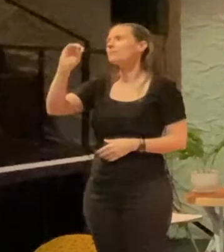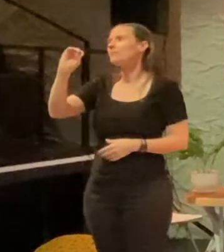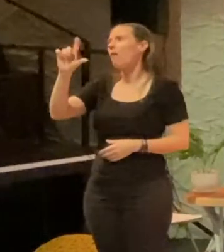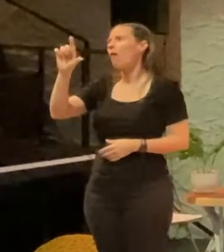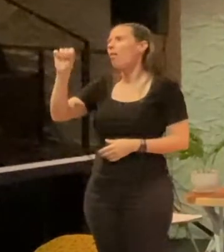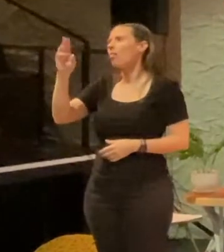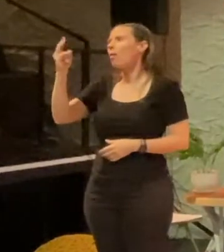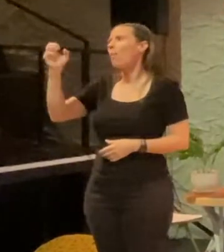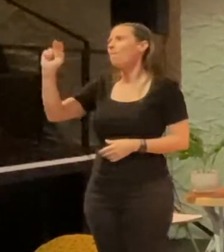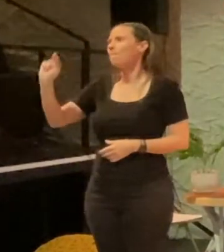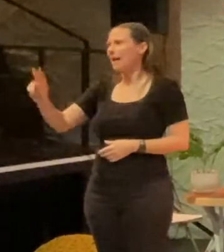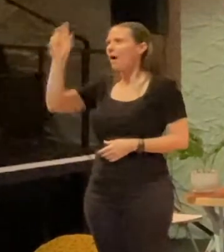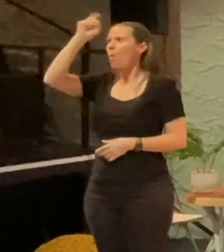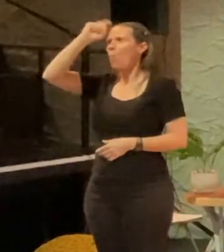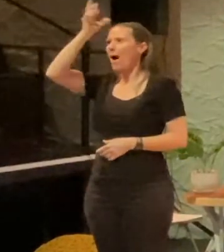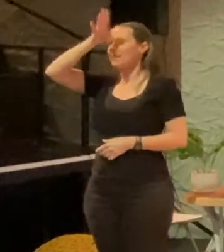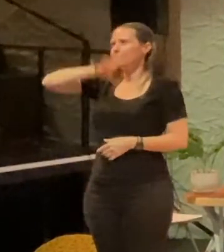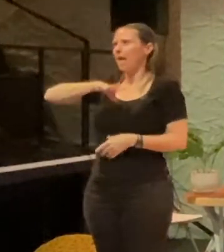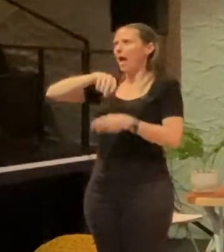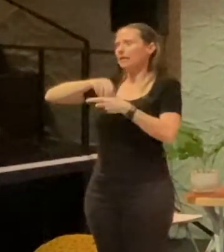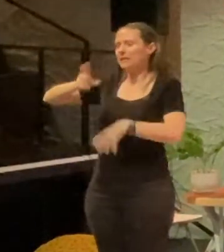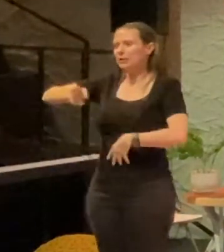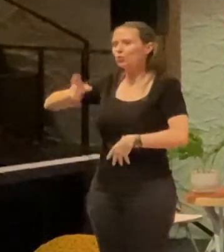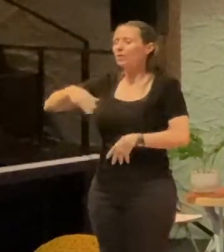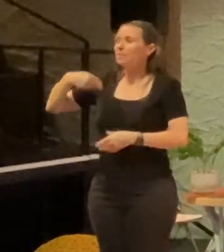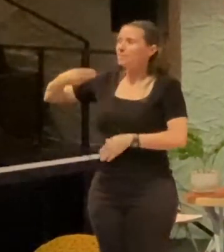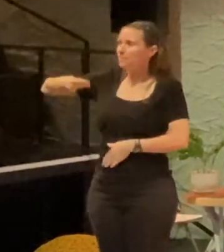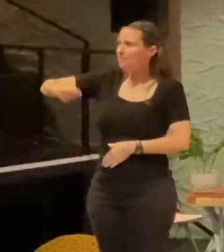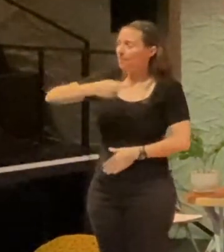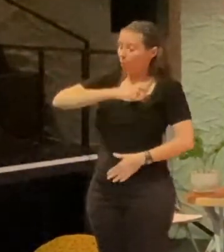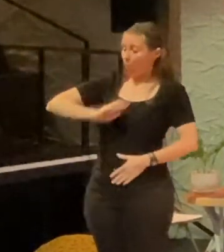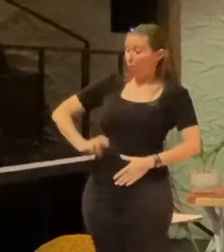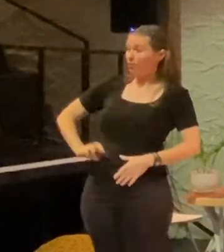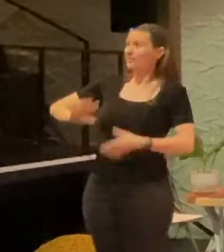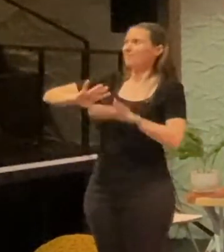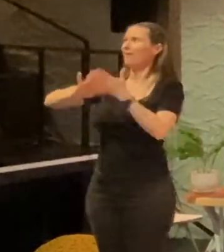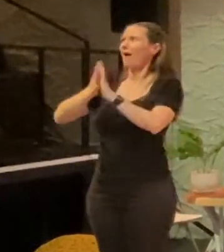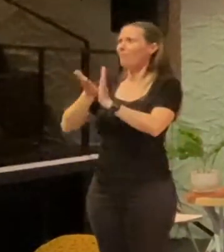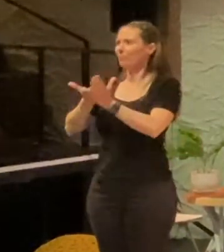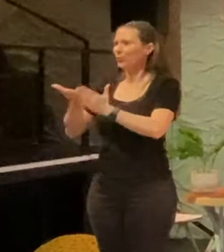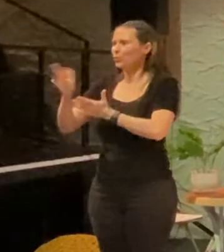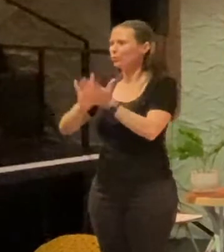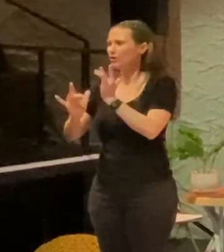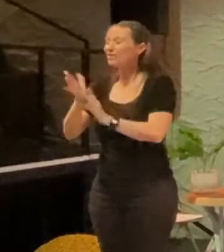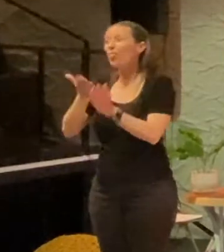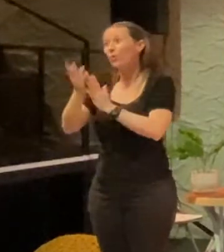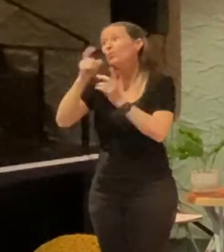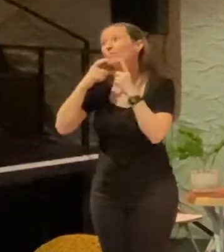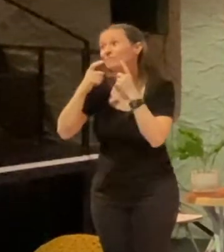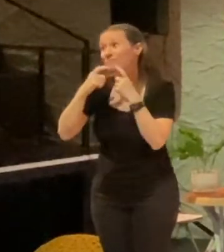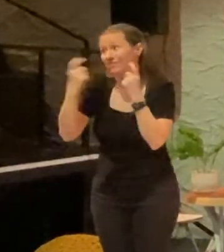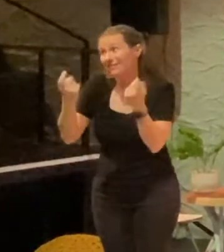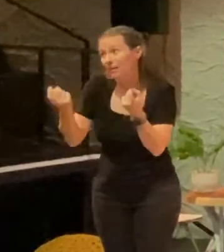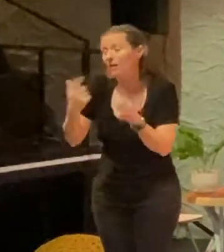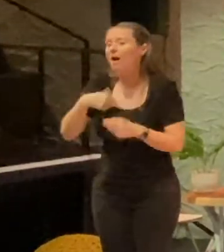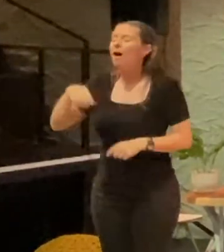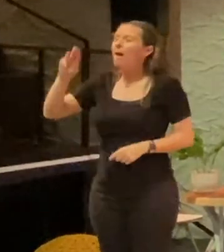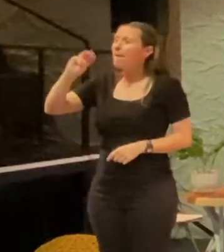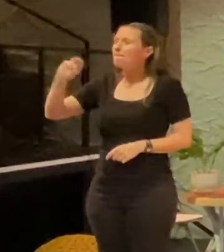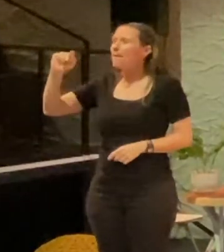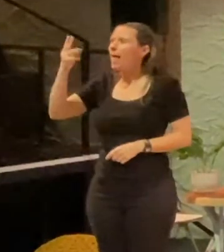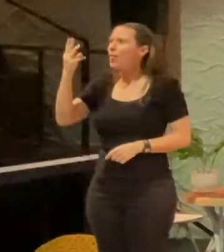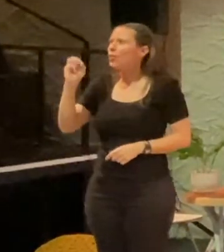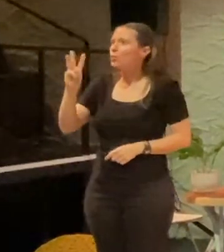And this lineage of royalty now has entered into Jesus through sin as well. So Matthew is literally bringing up some of the